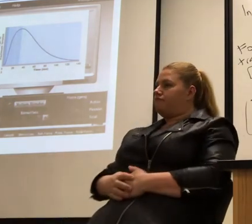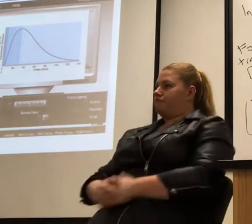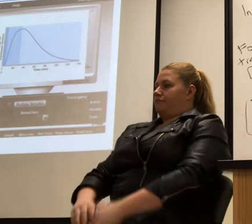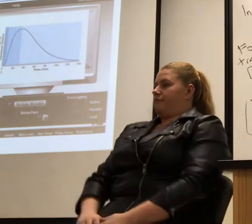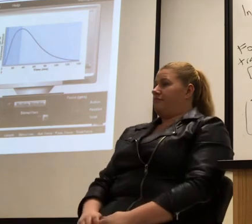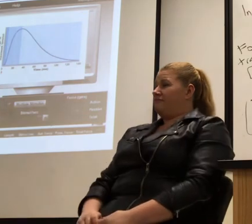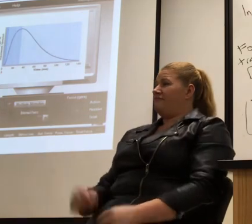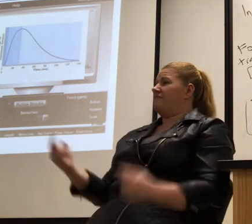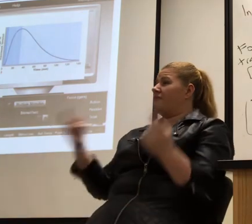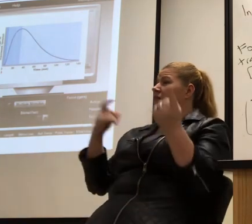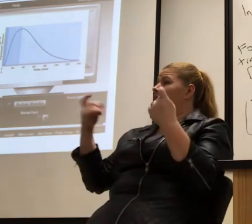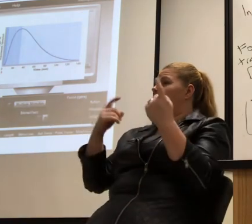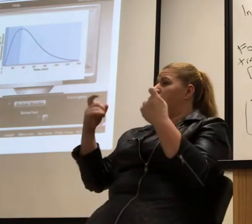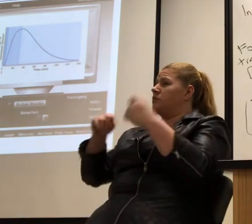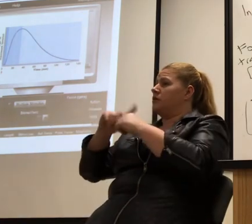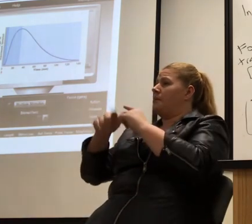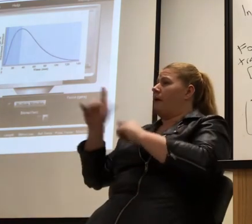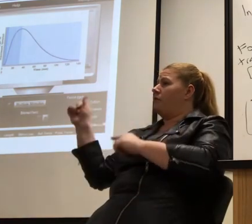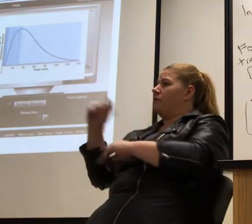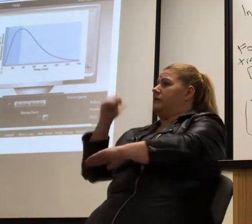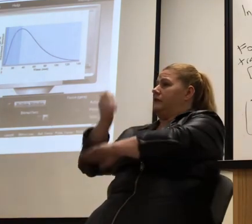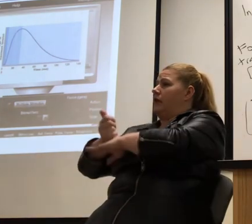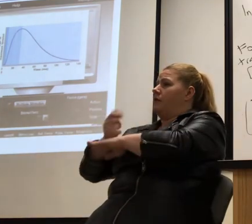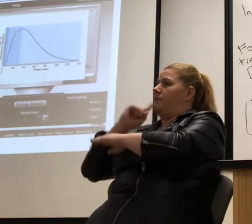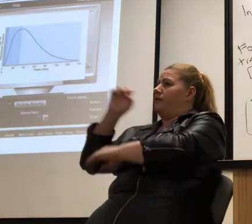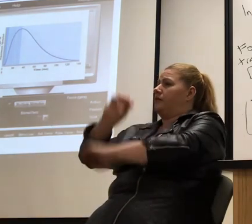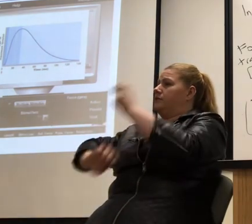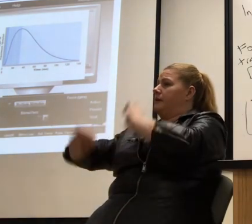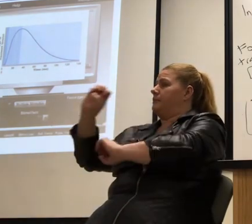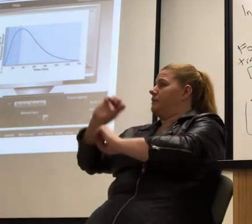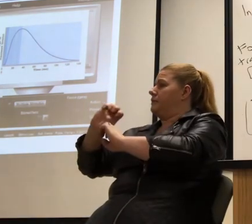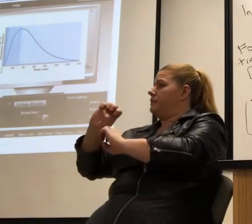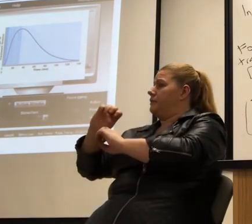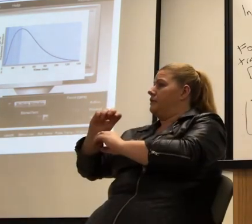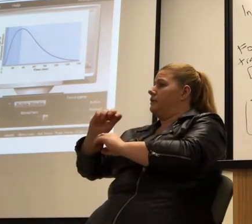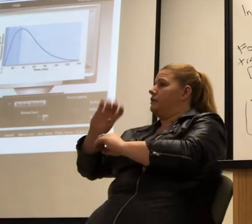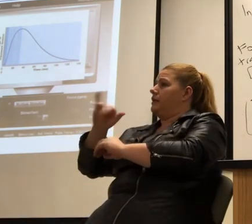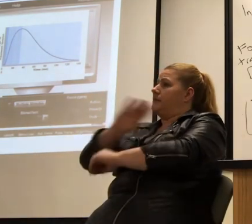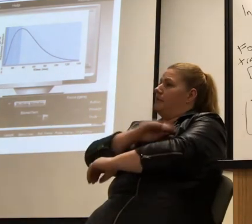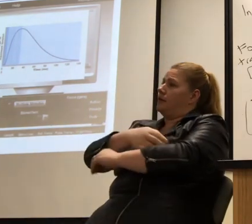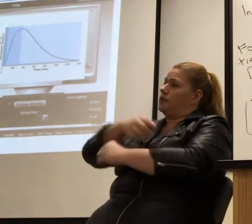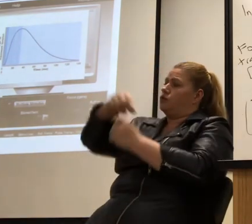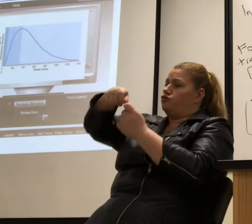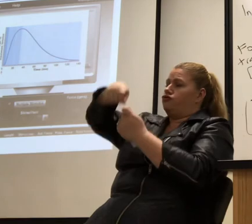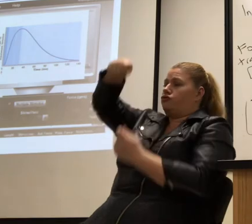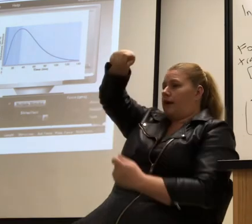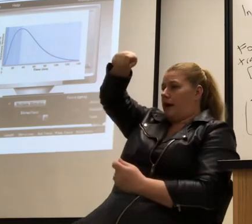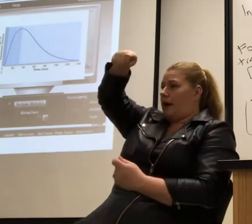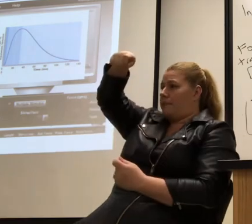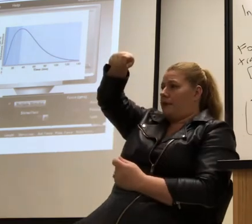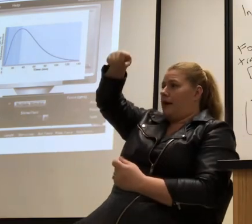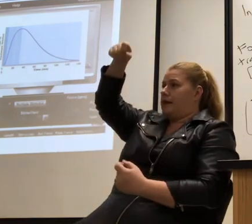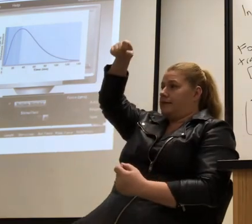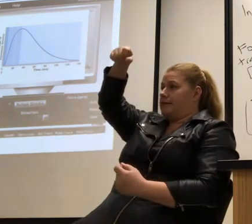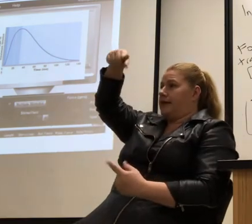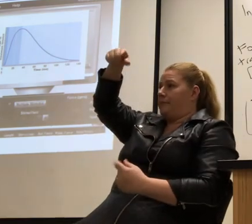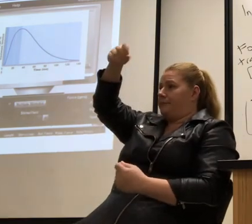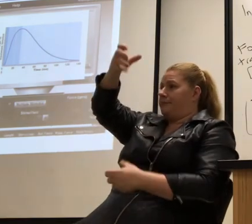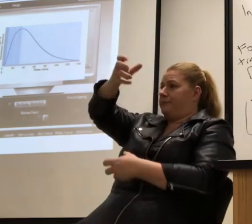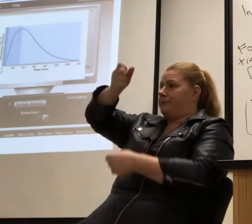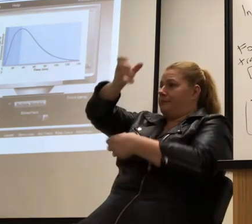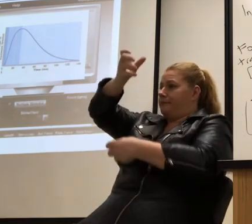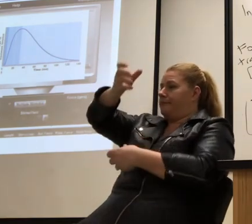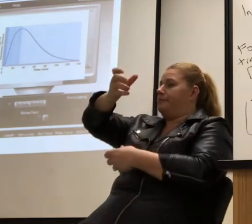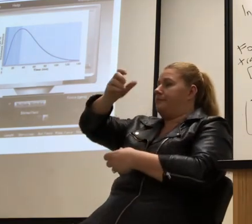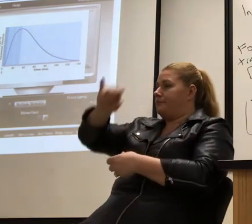So any questions on this setup? That's our muscle, you string it up, hit the stimulate, you're zapping it. It's outside of the